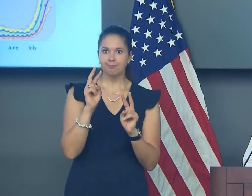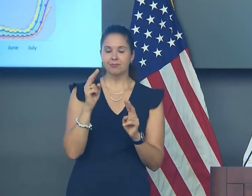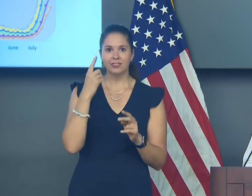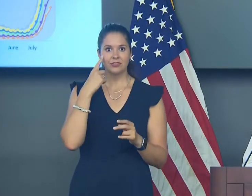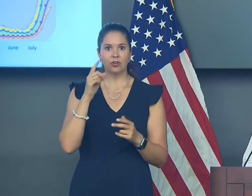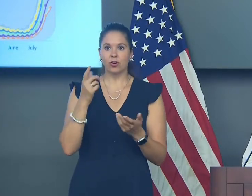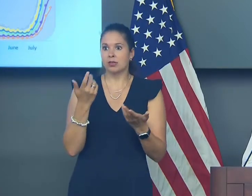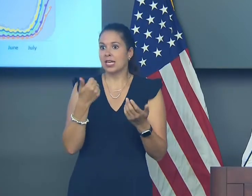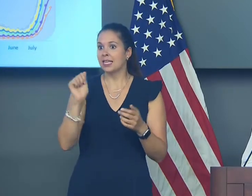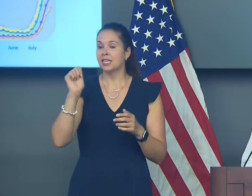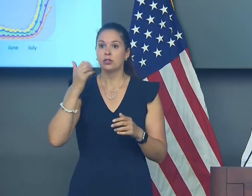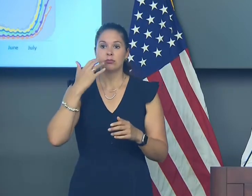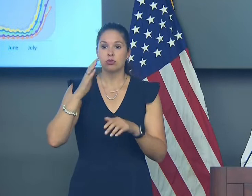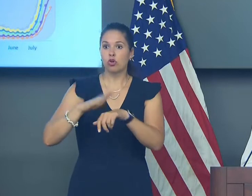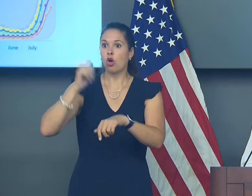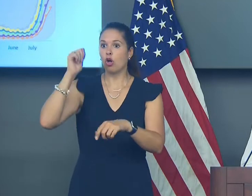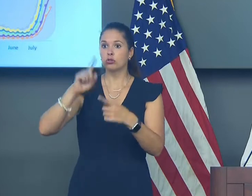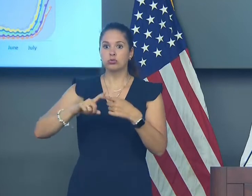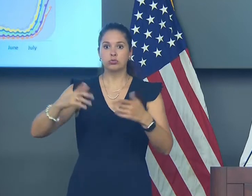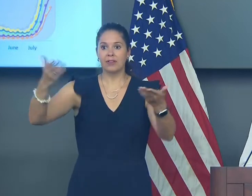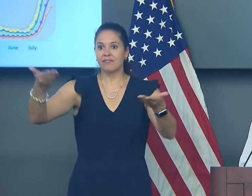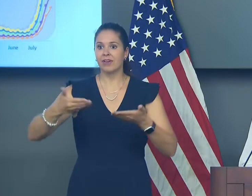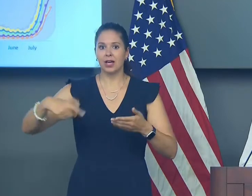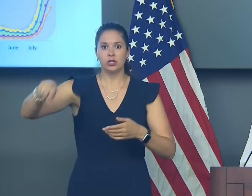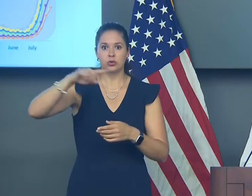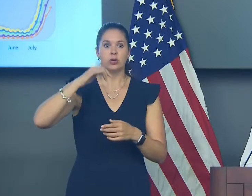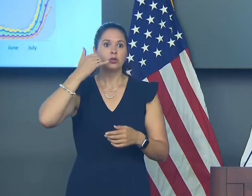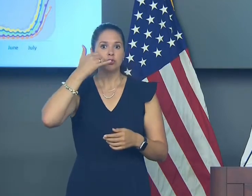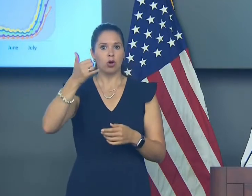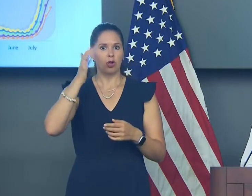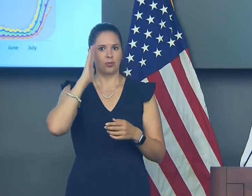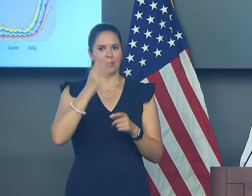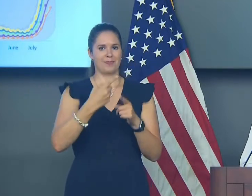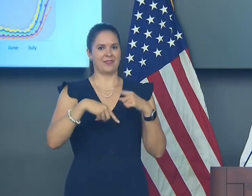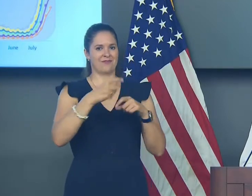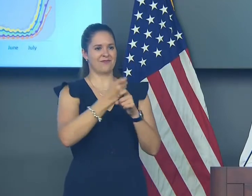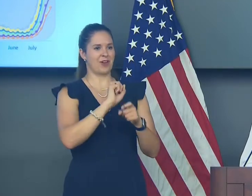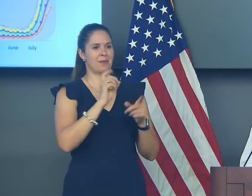call inviting you to join, and that call will come from Dr. Cantor.